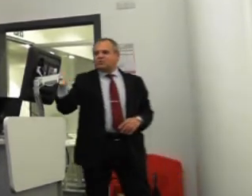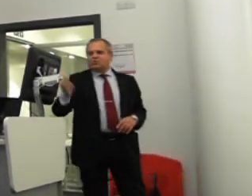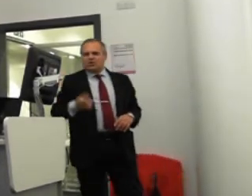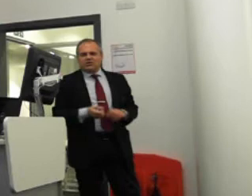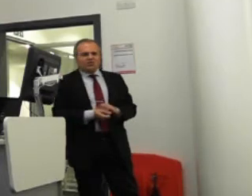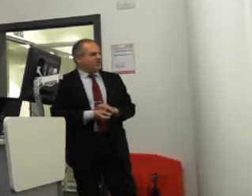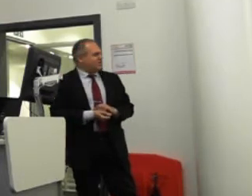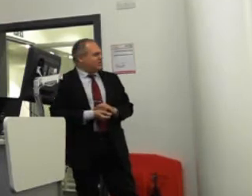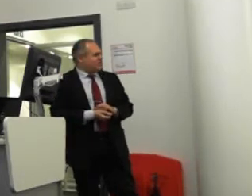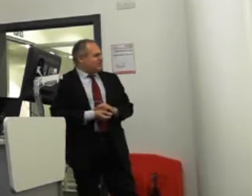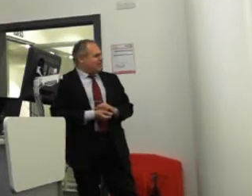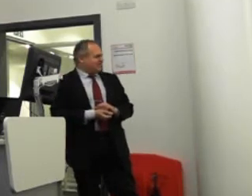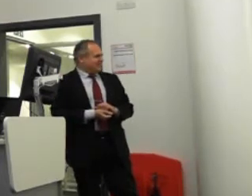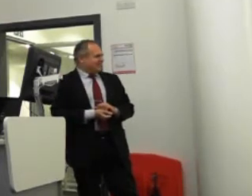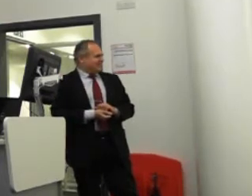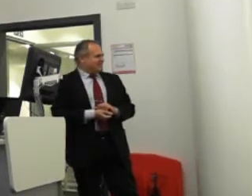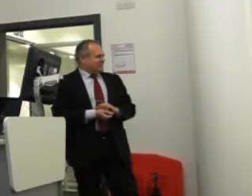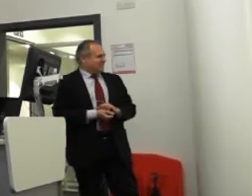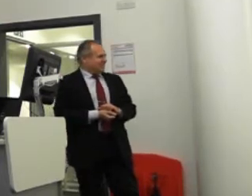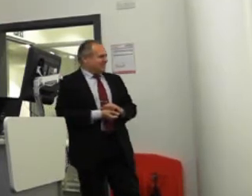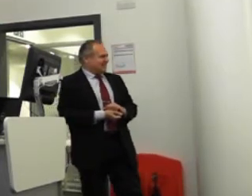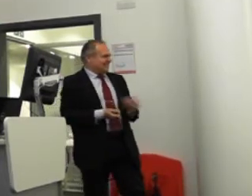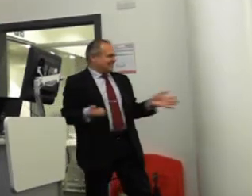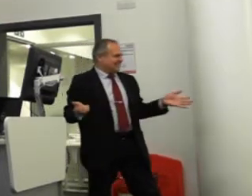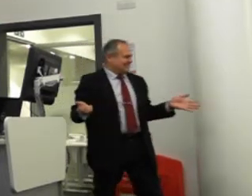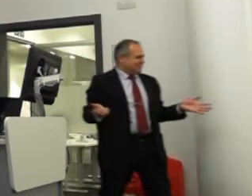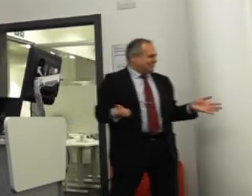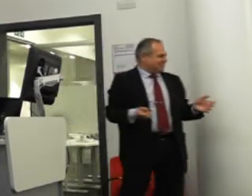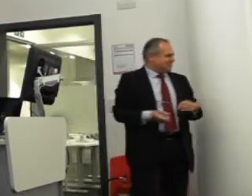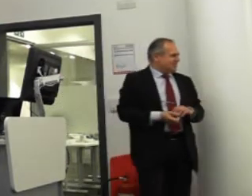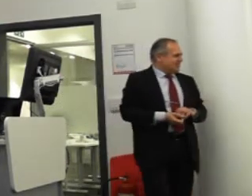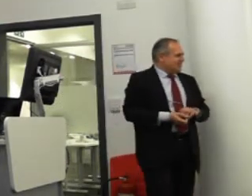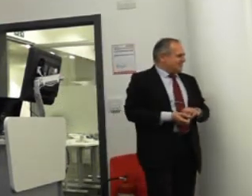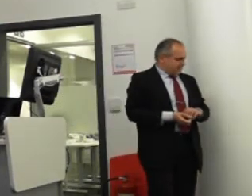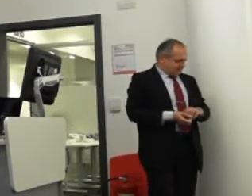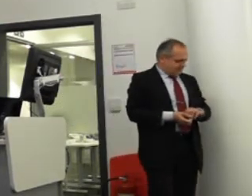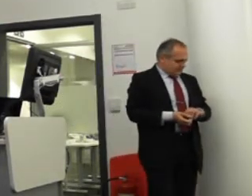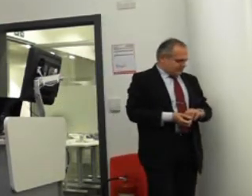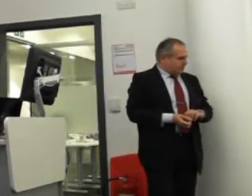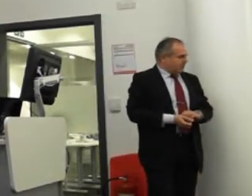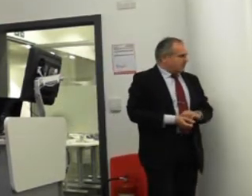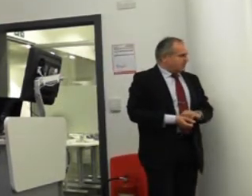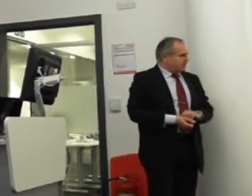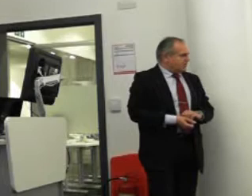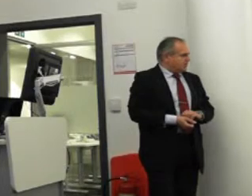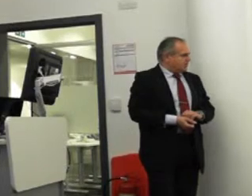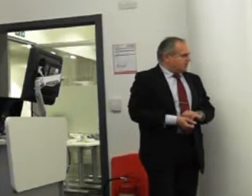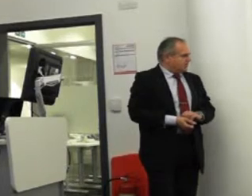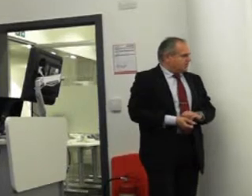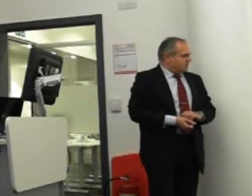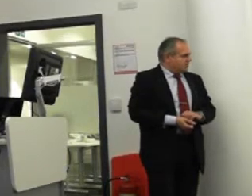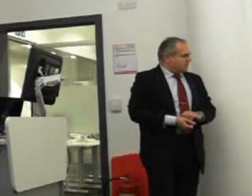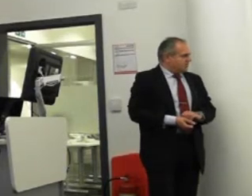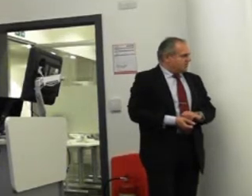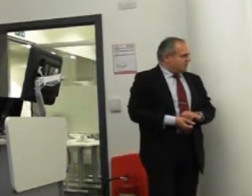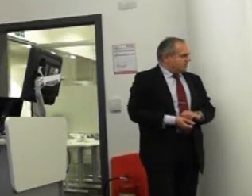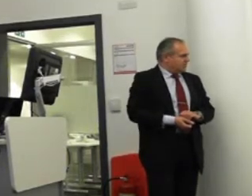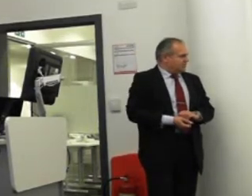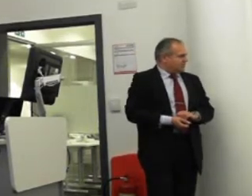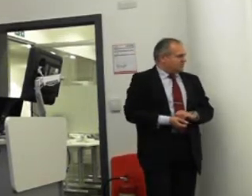with you 20 quid is not bad yes so we're running on this is a very maybe we've done very well indeed get all this